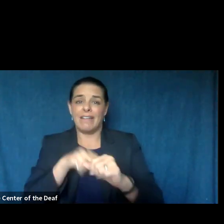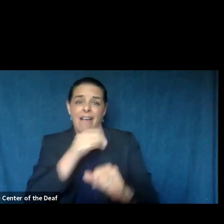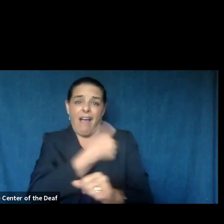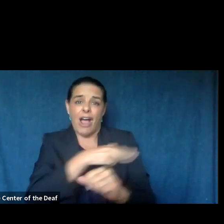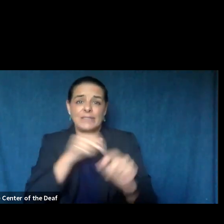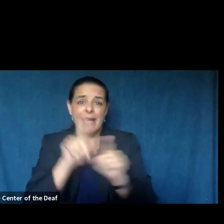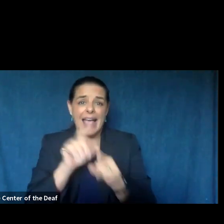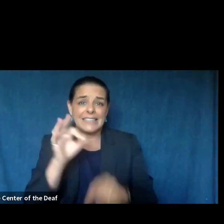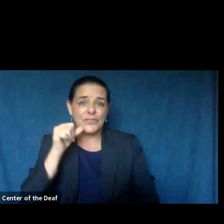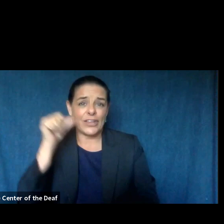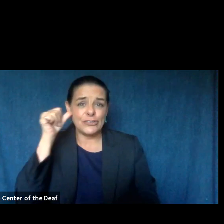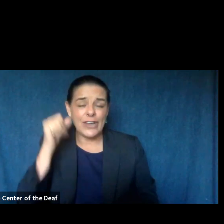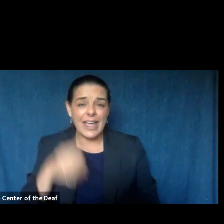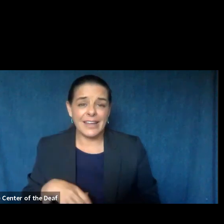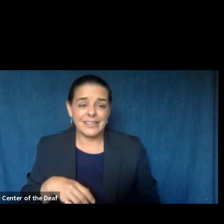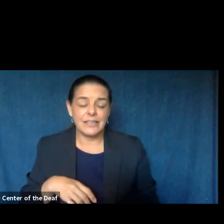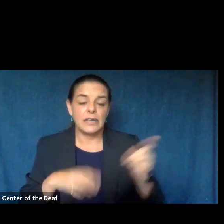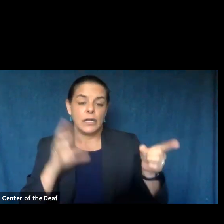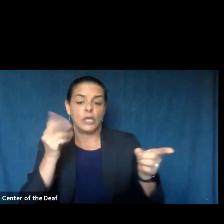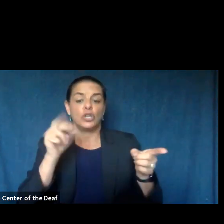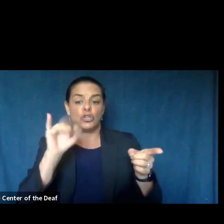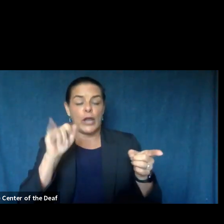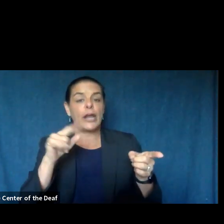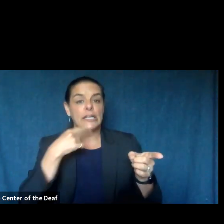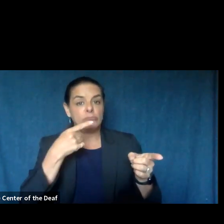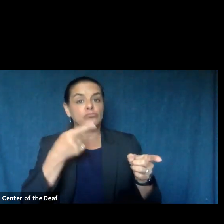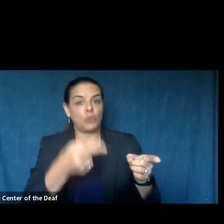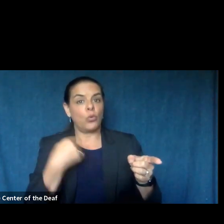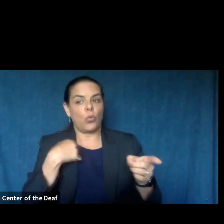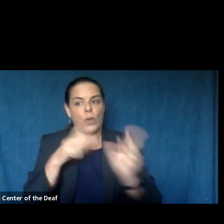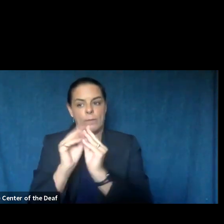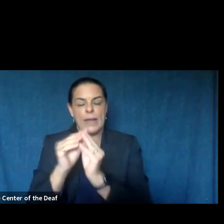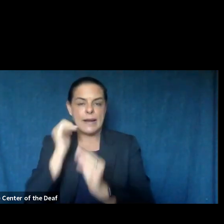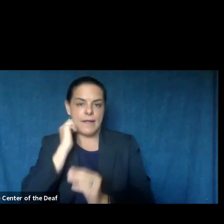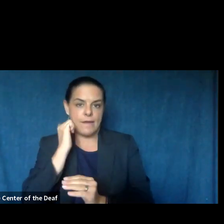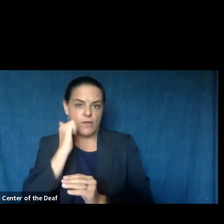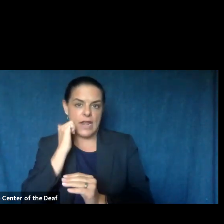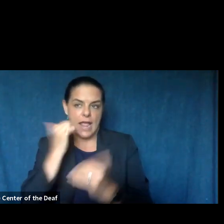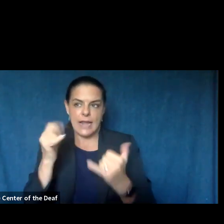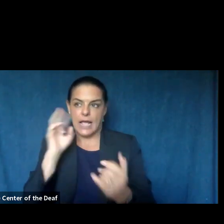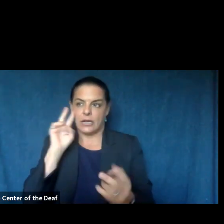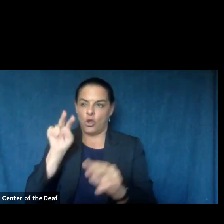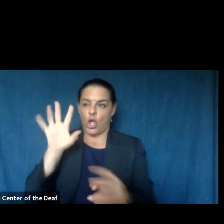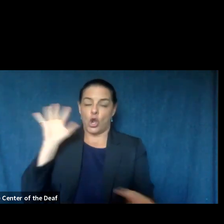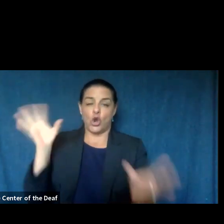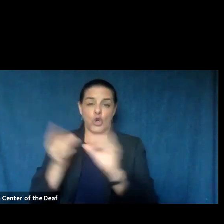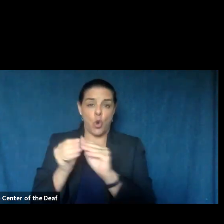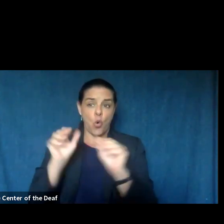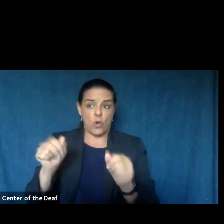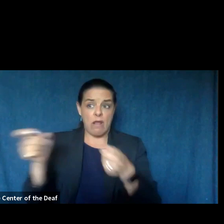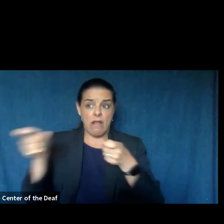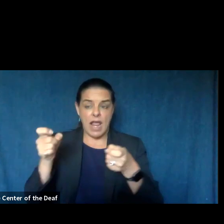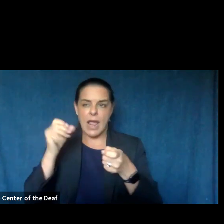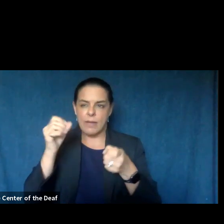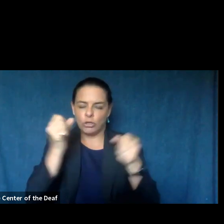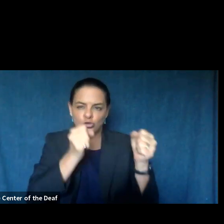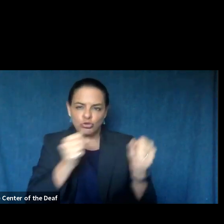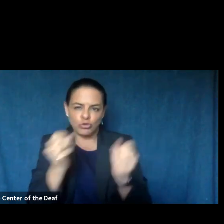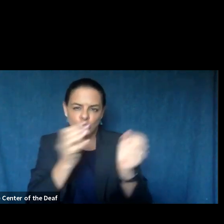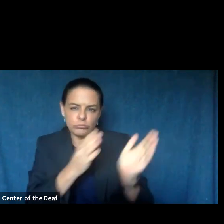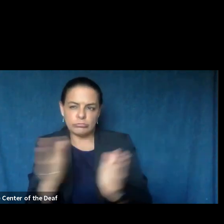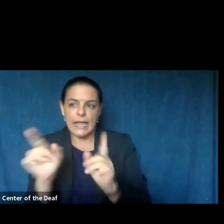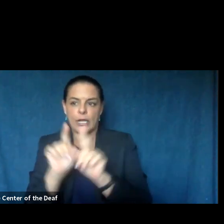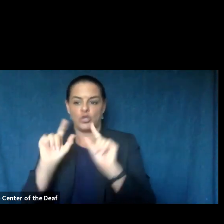we are meeting daily now to look at our total capacity and really strategizing as a group